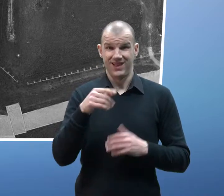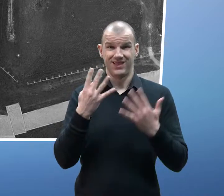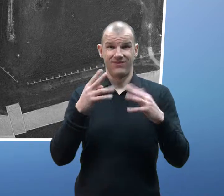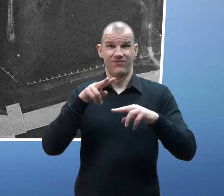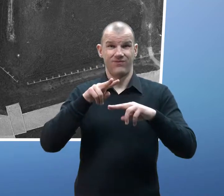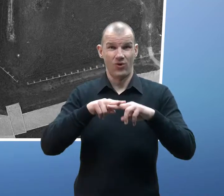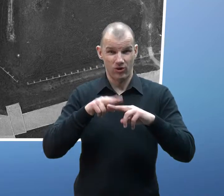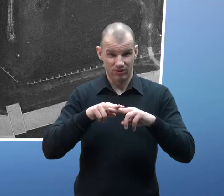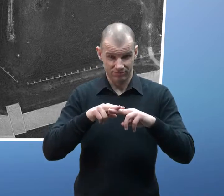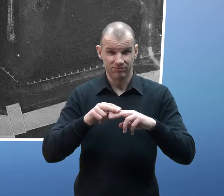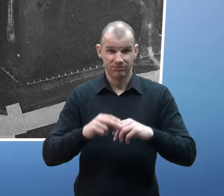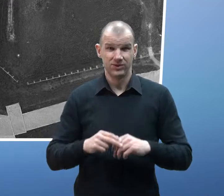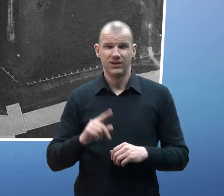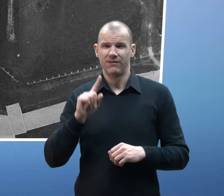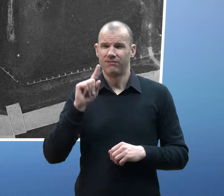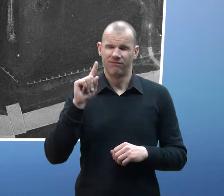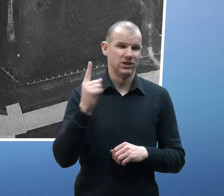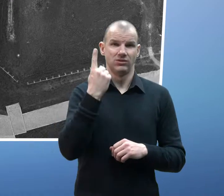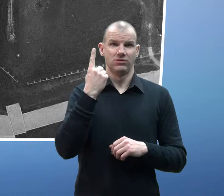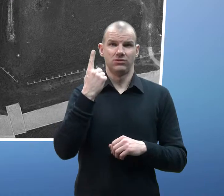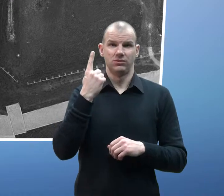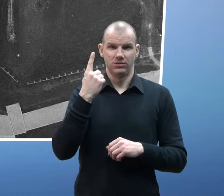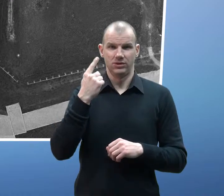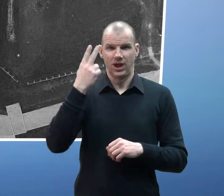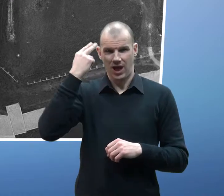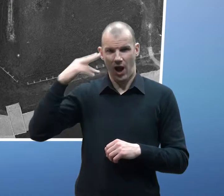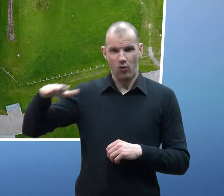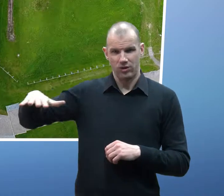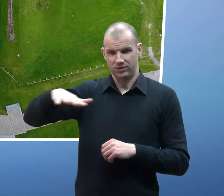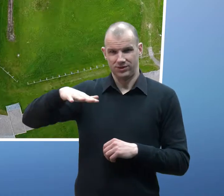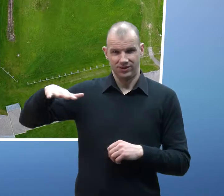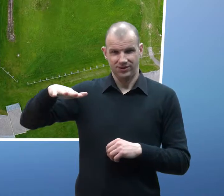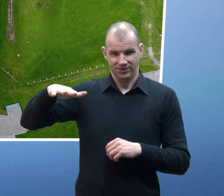Kaunas ghetto was executed.